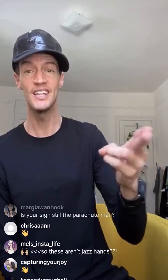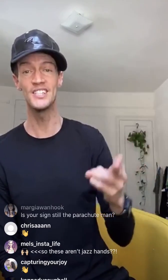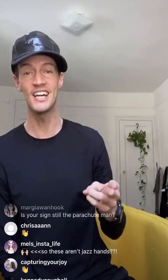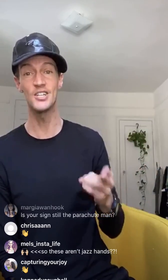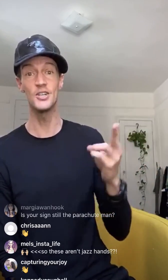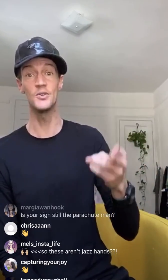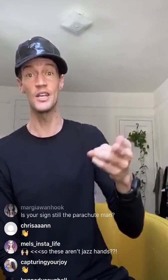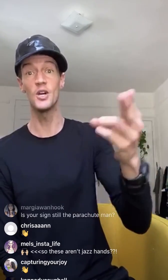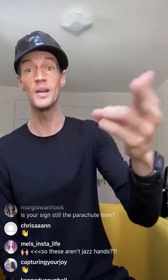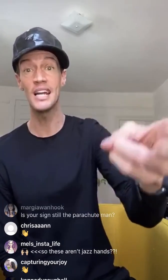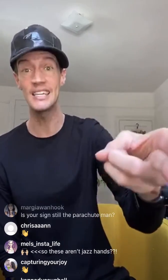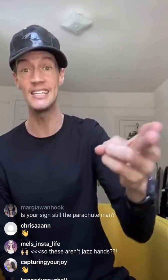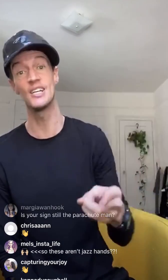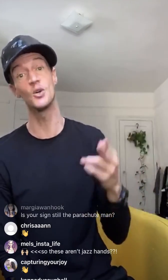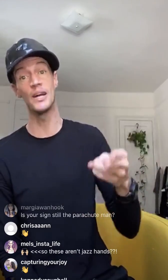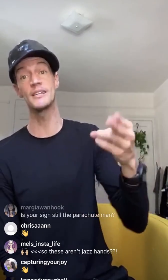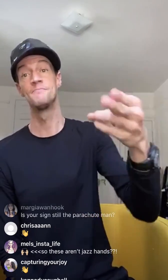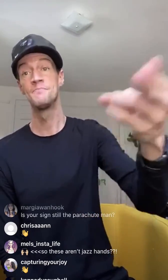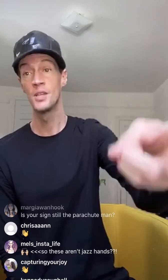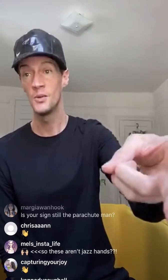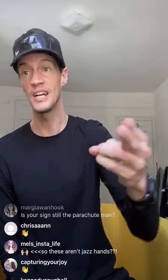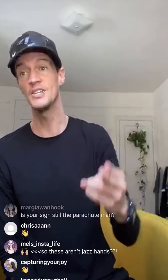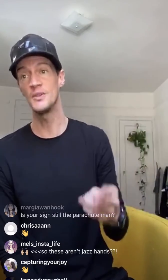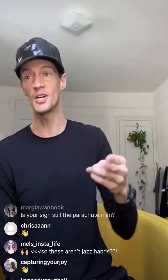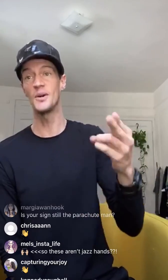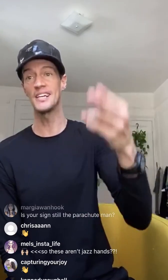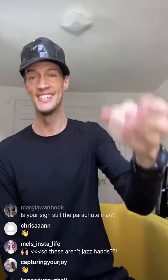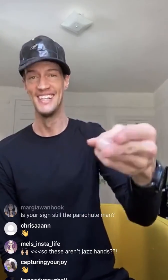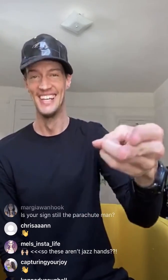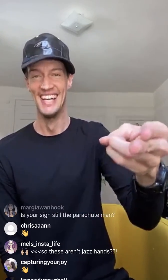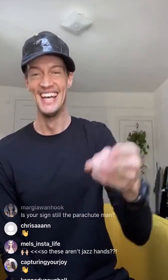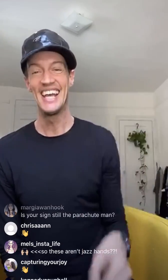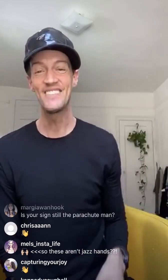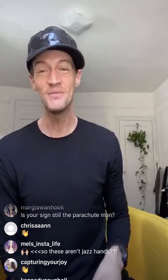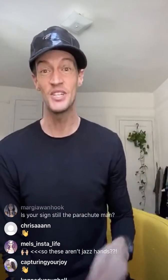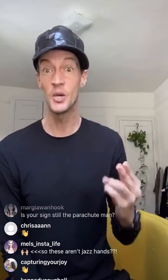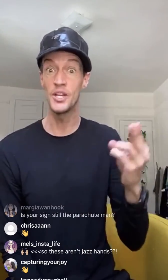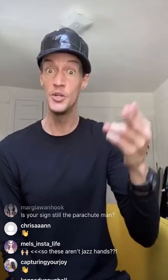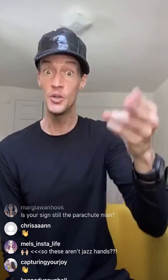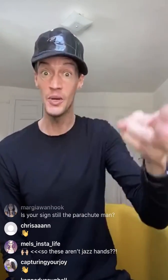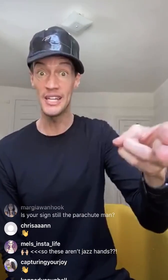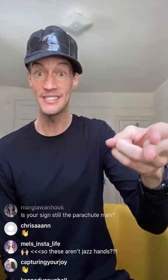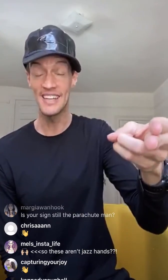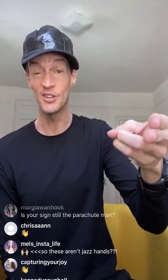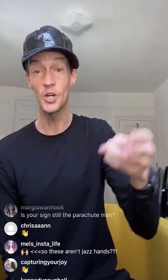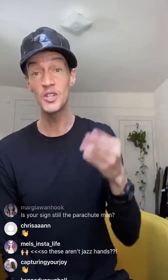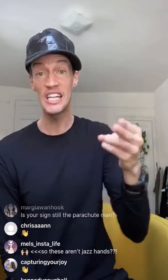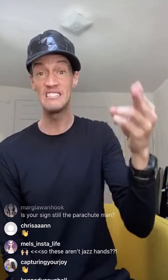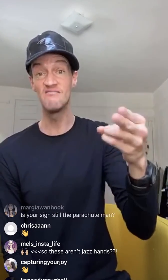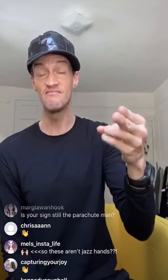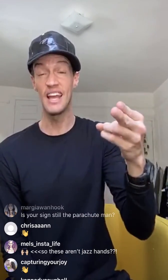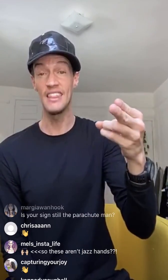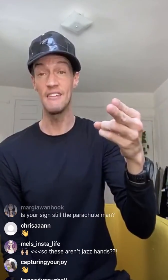walking fast with your feet. But I think that's kind of a cute sign to know. Run, sprint. If you're in a hurry,